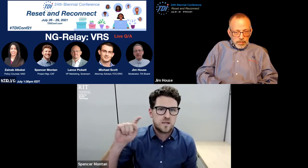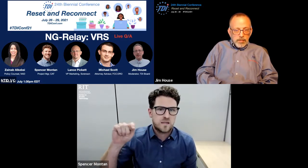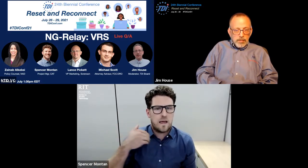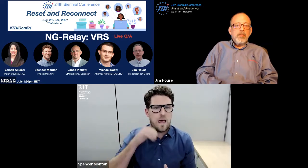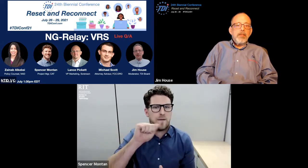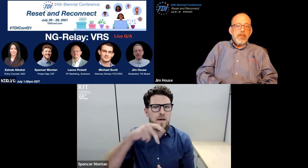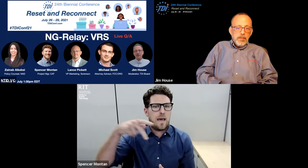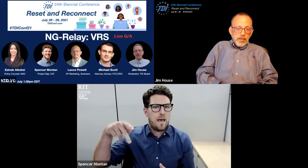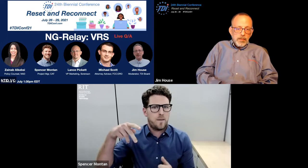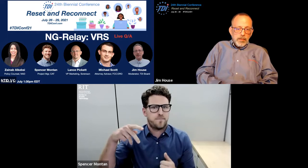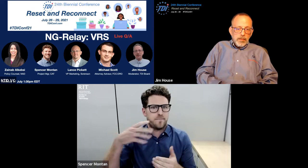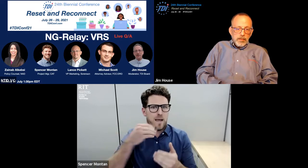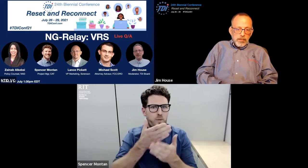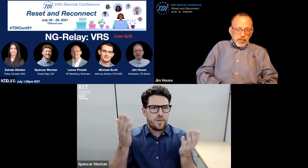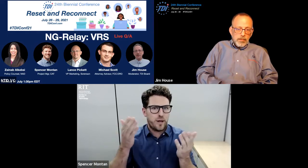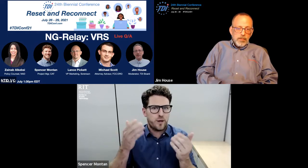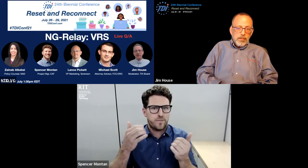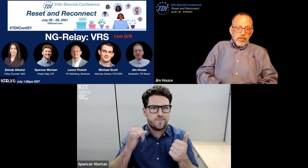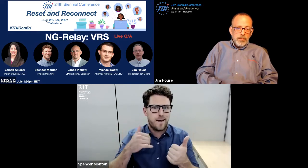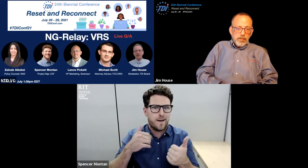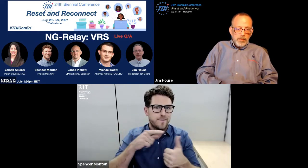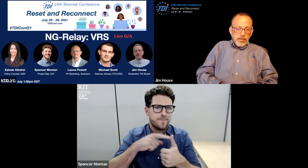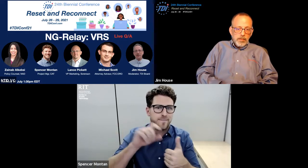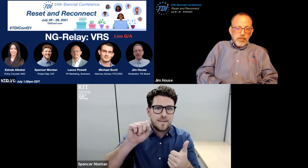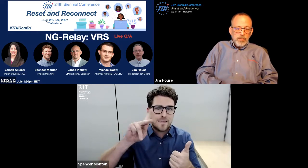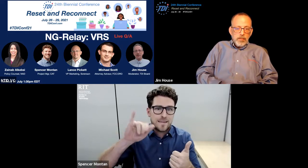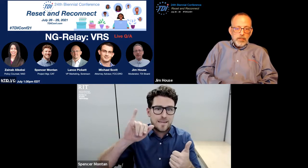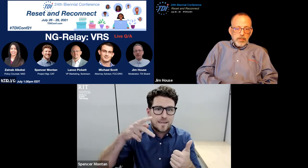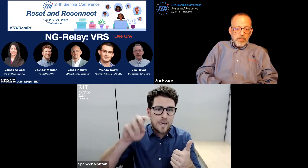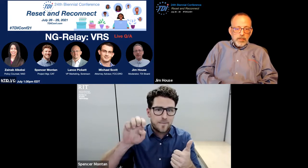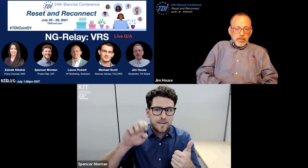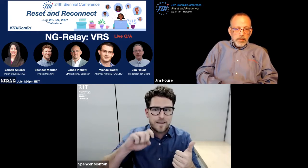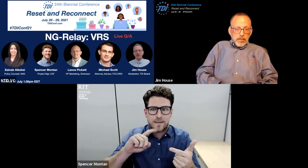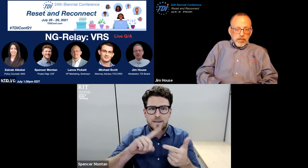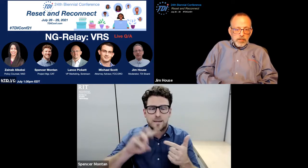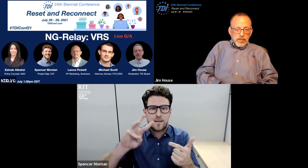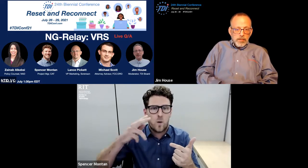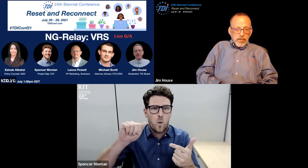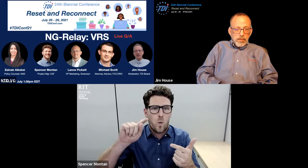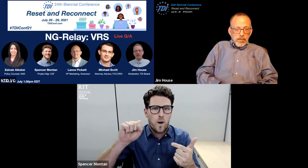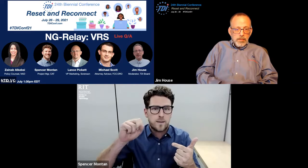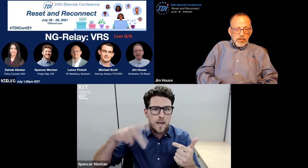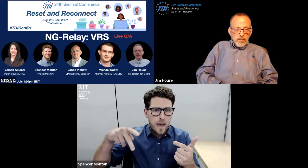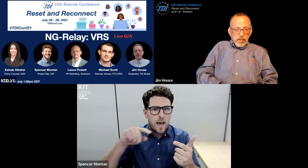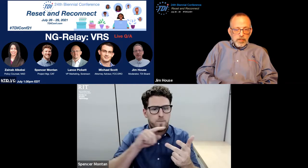top, OTT. And it's like an app out there that, Skype,